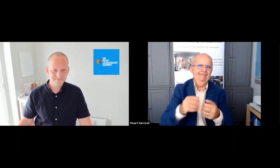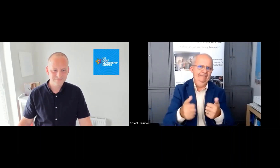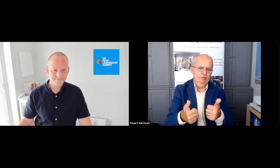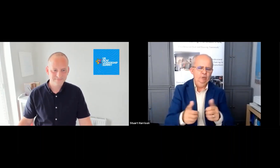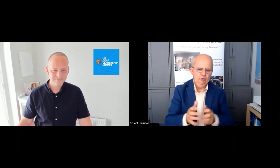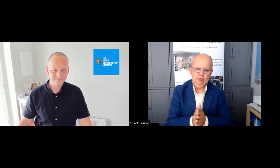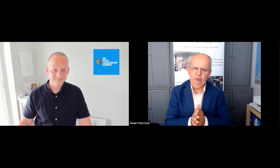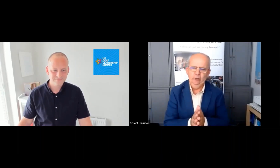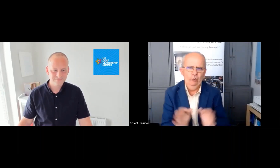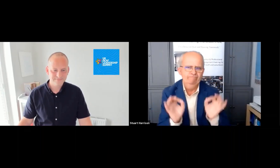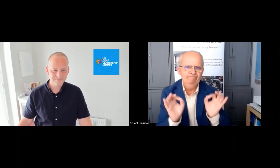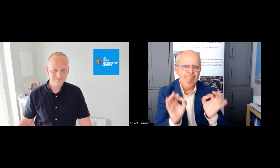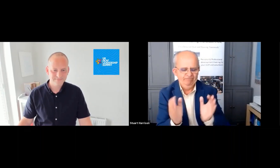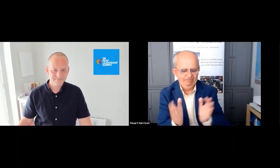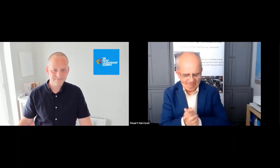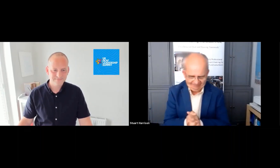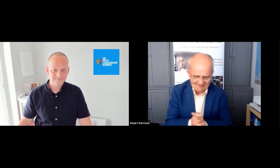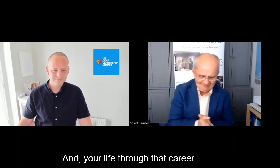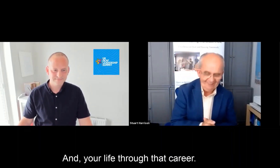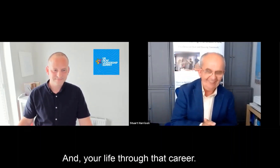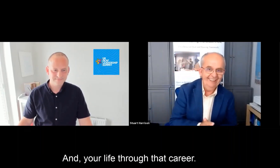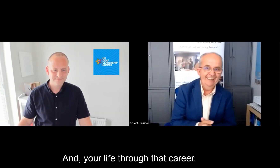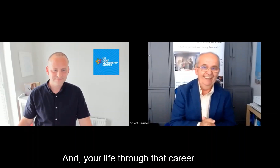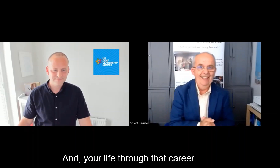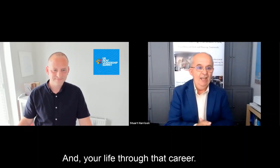and your life through that career.